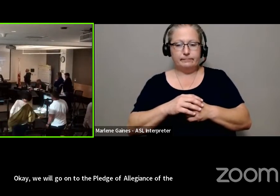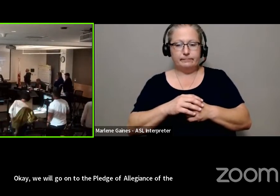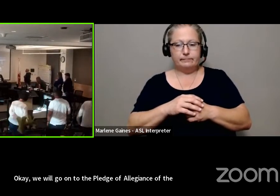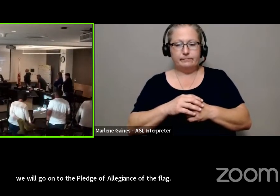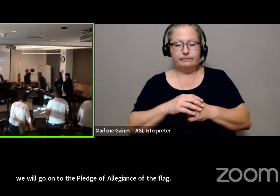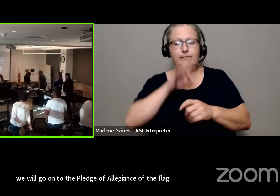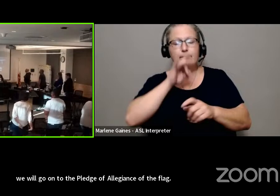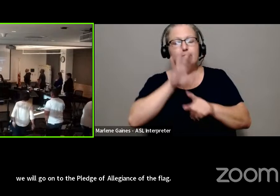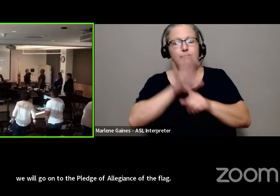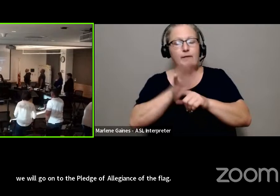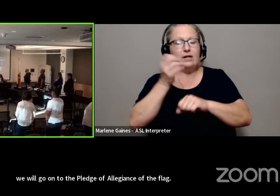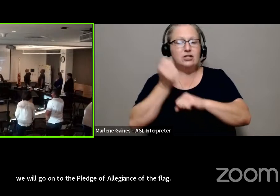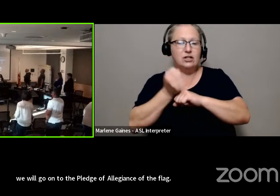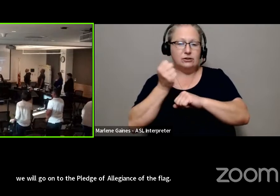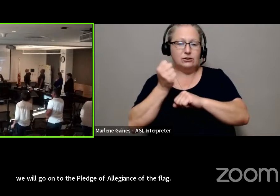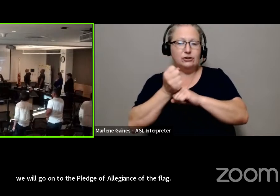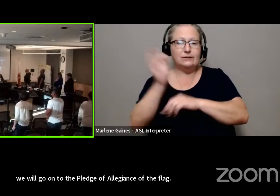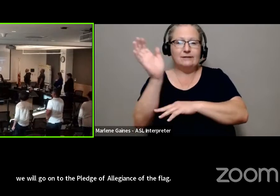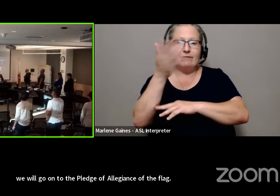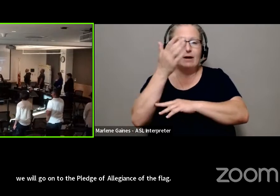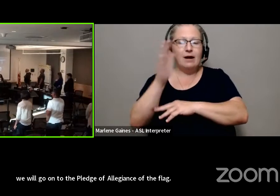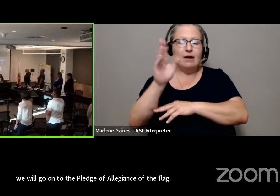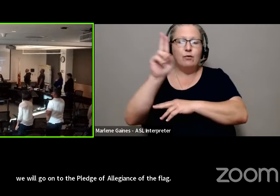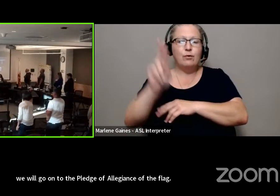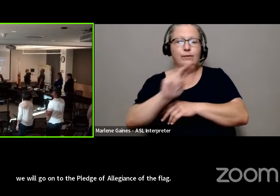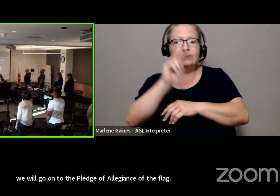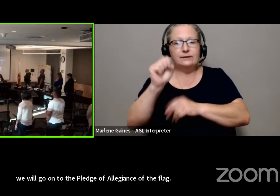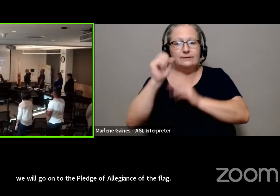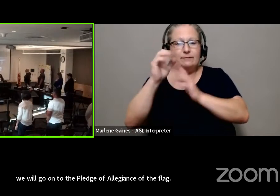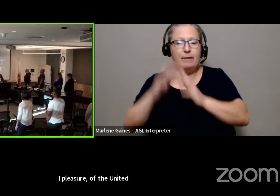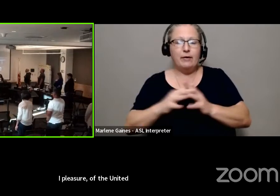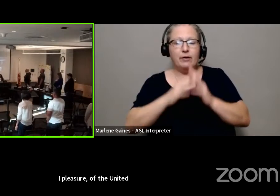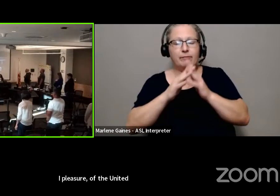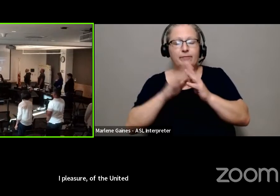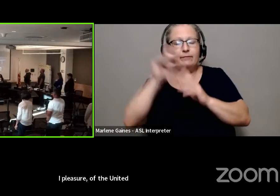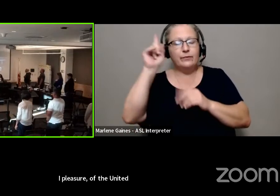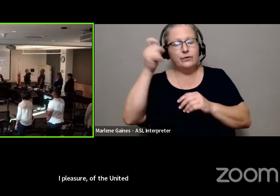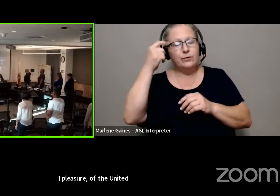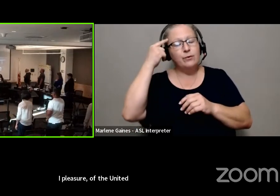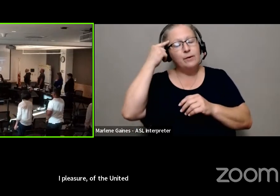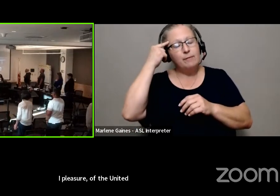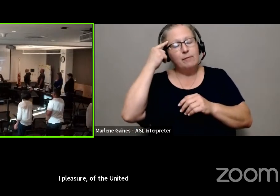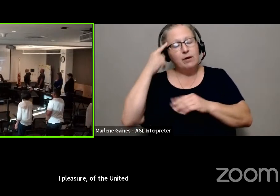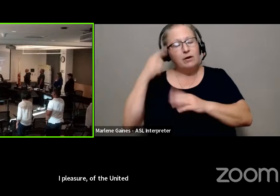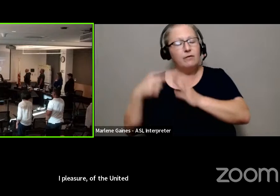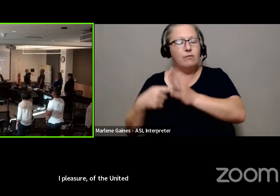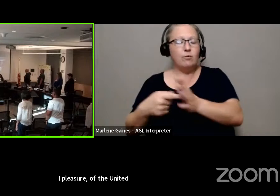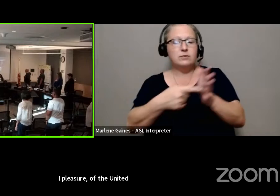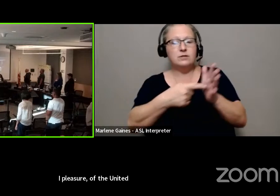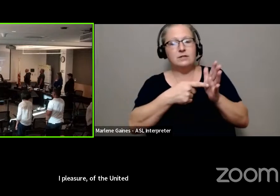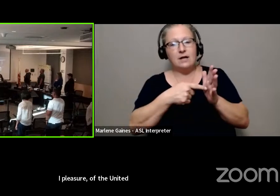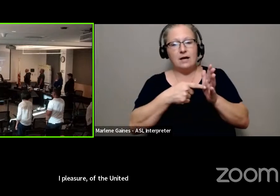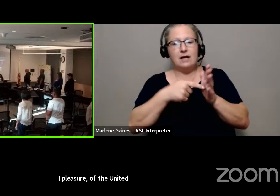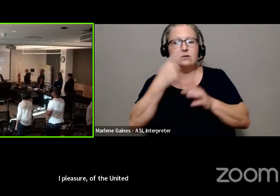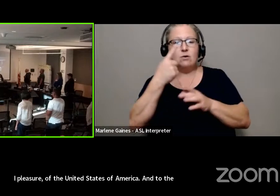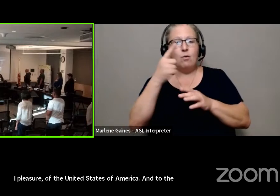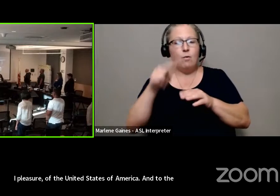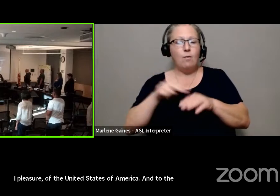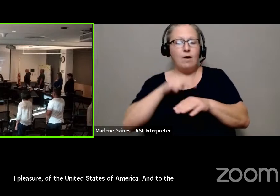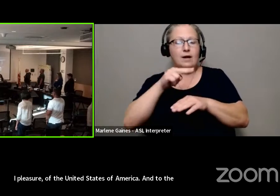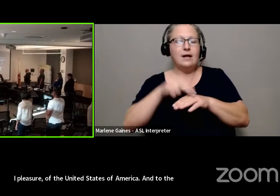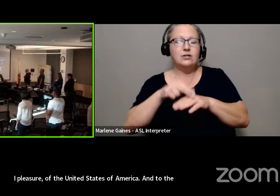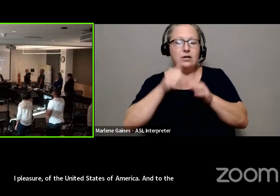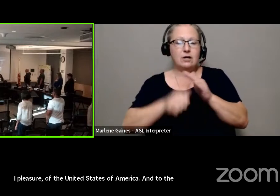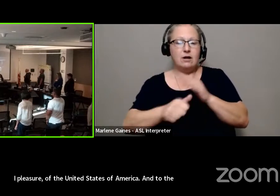I pledge allegiance to the flag of the United States of America and to the republic for which it stands,